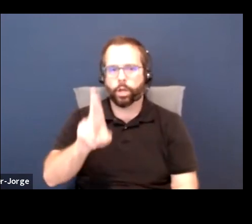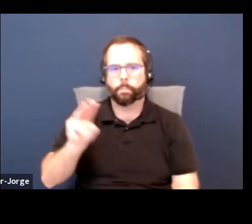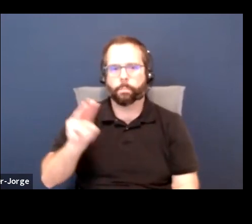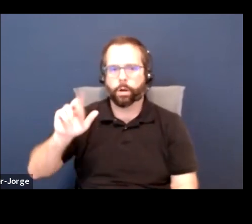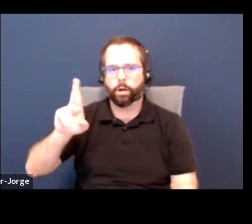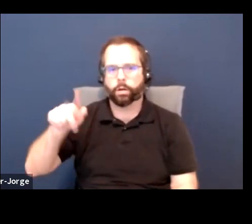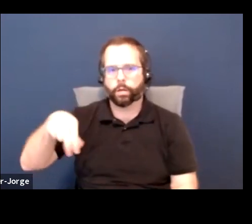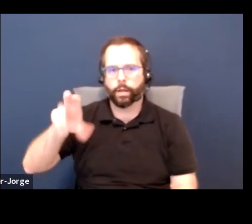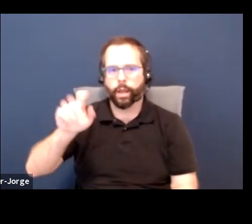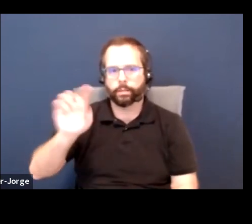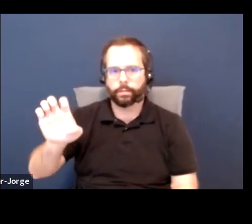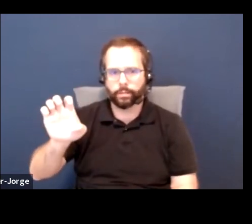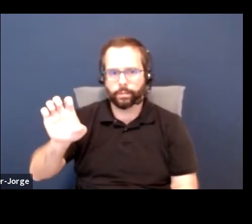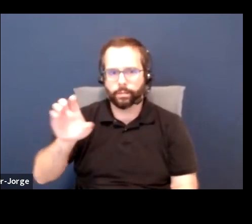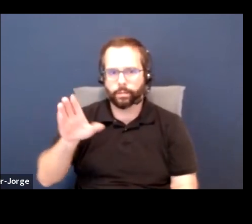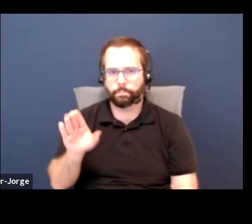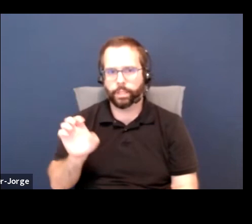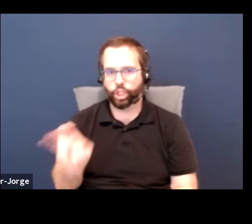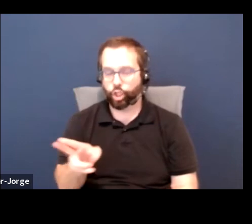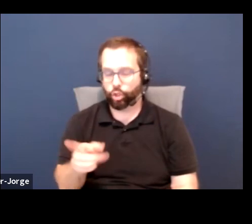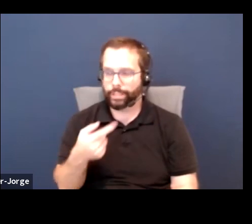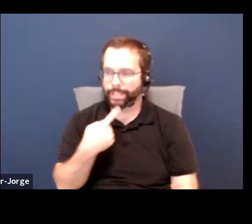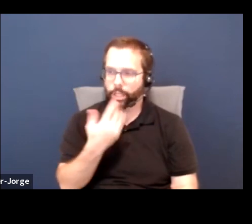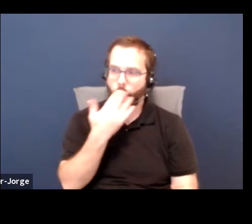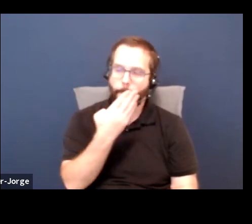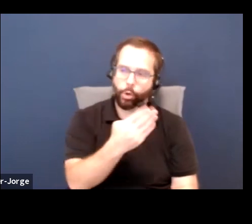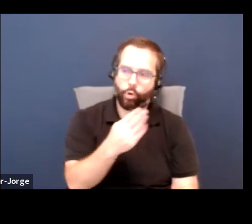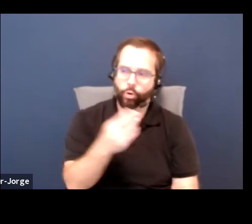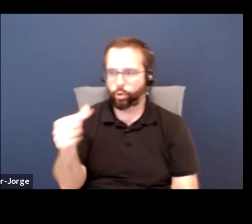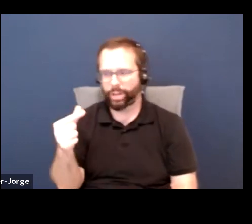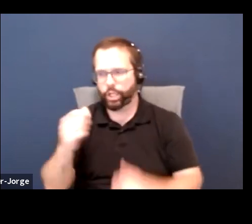green structure with ramped access. And so